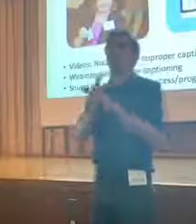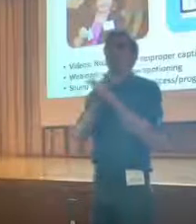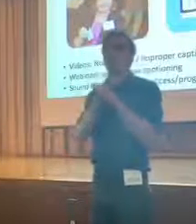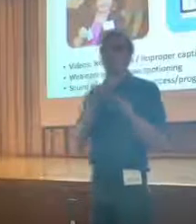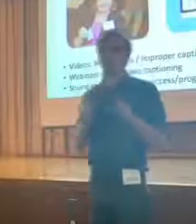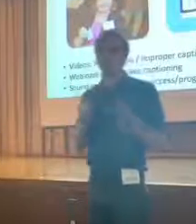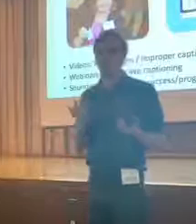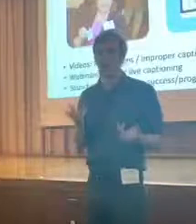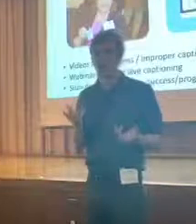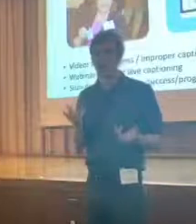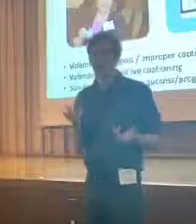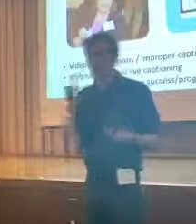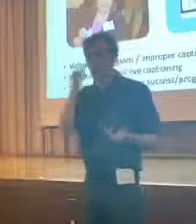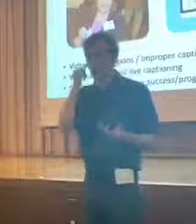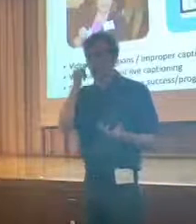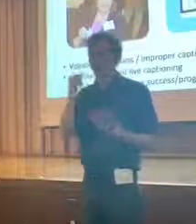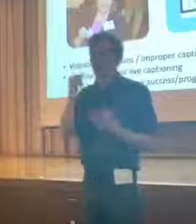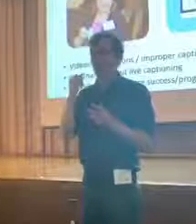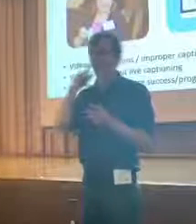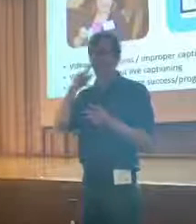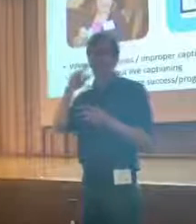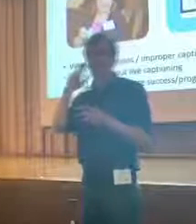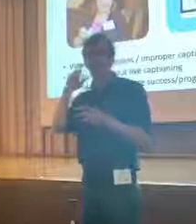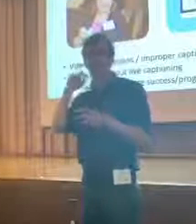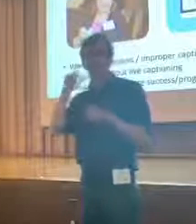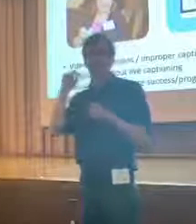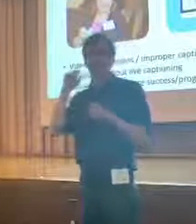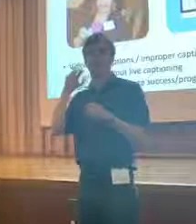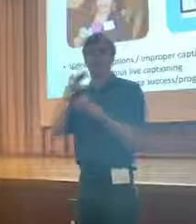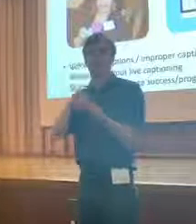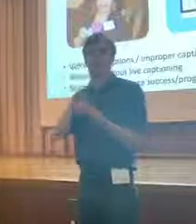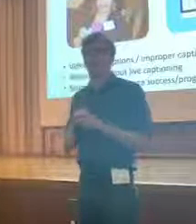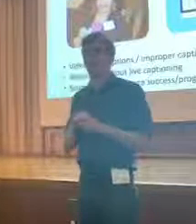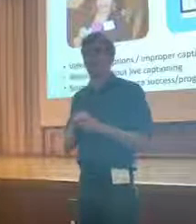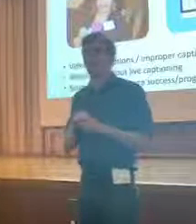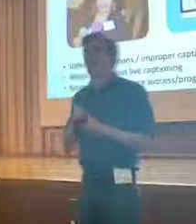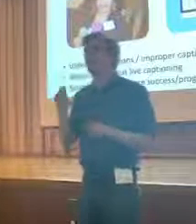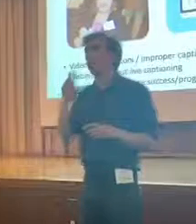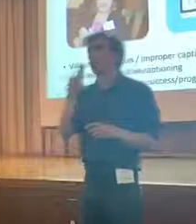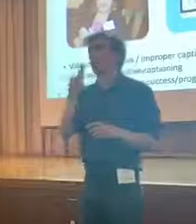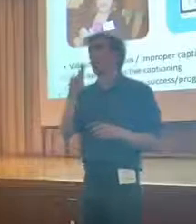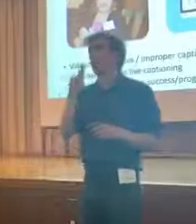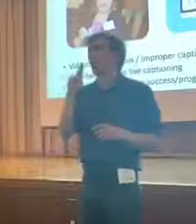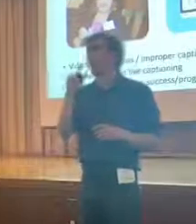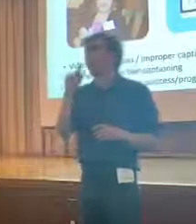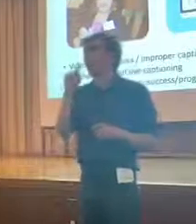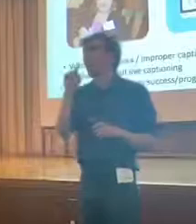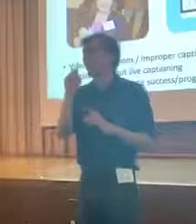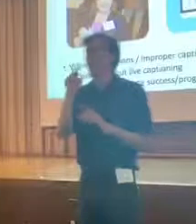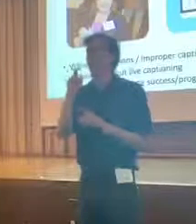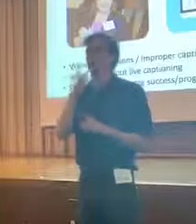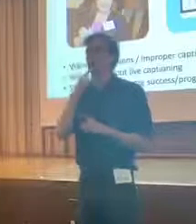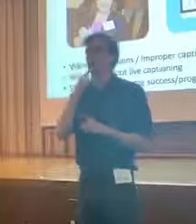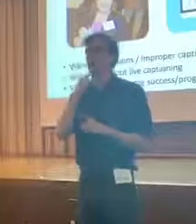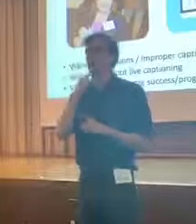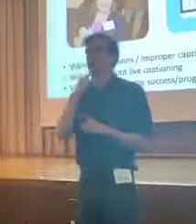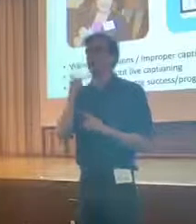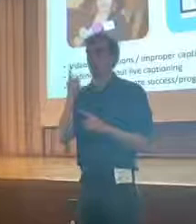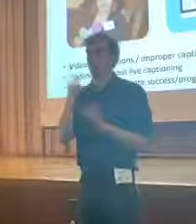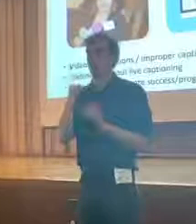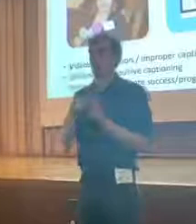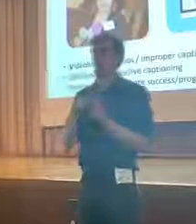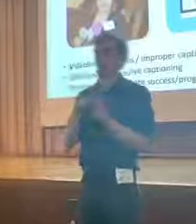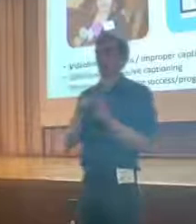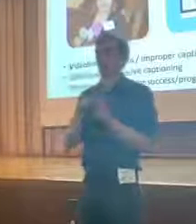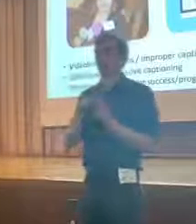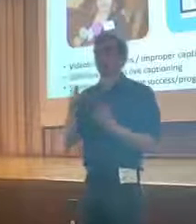me is that she said, you know, people think I don't understand them, but I don't hear them, and there is a